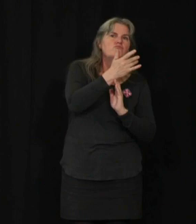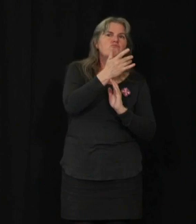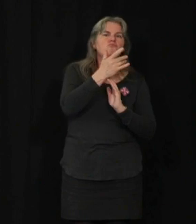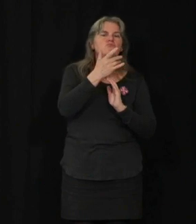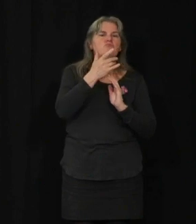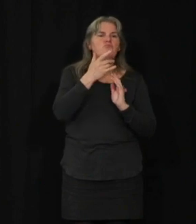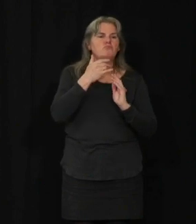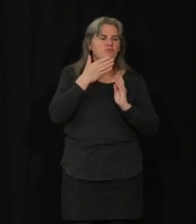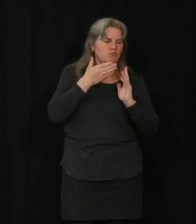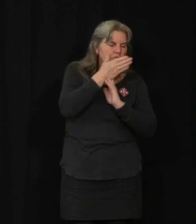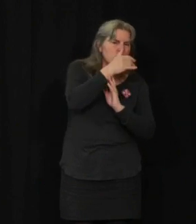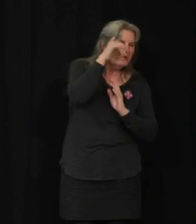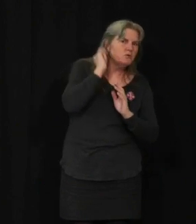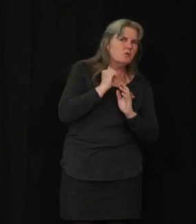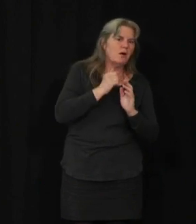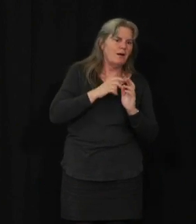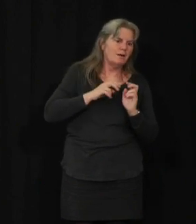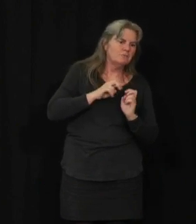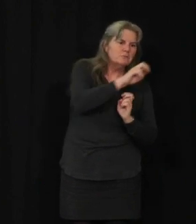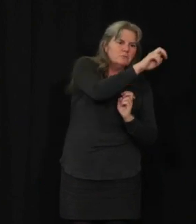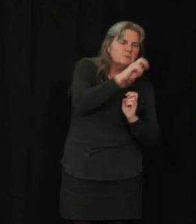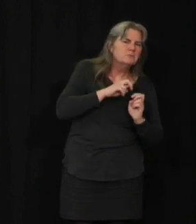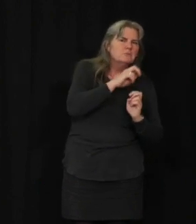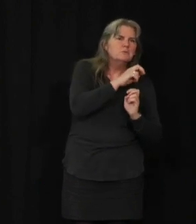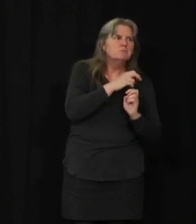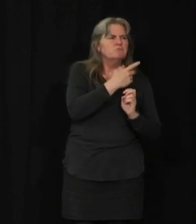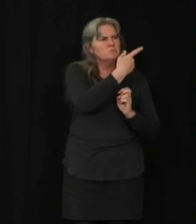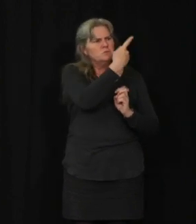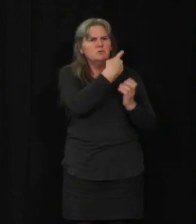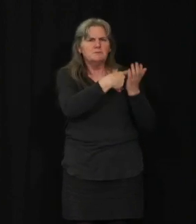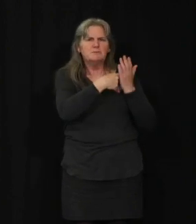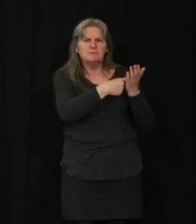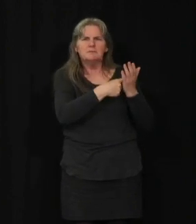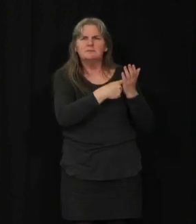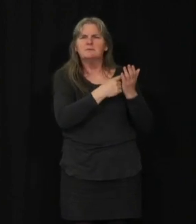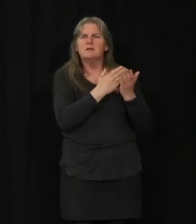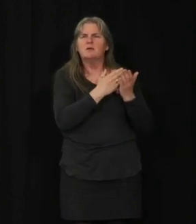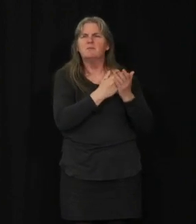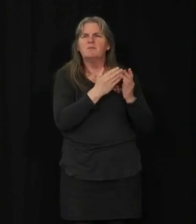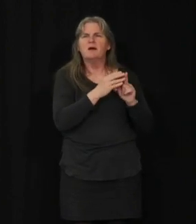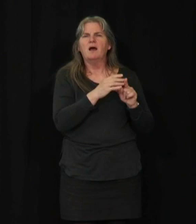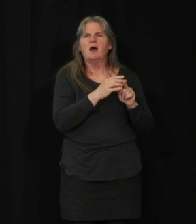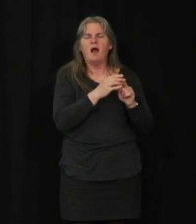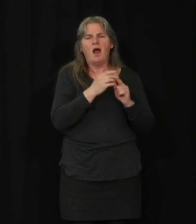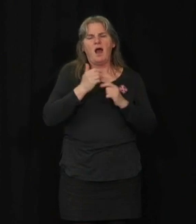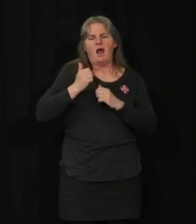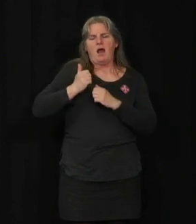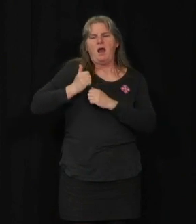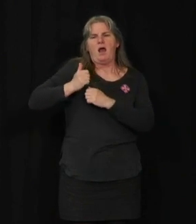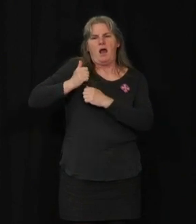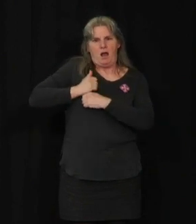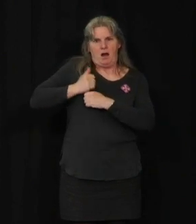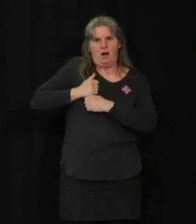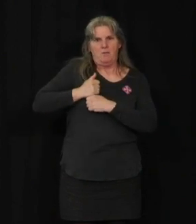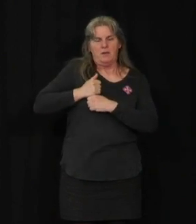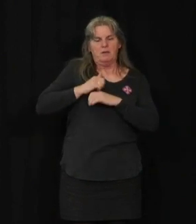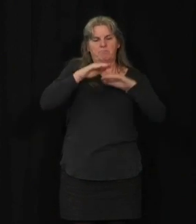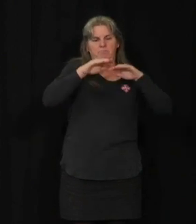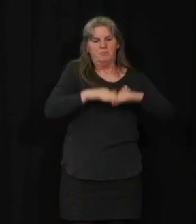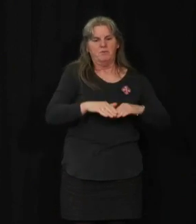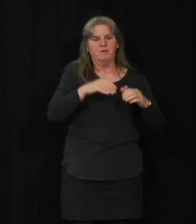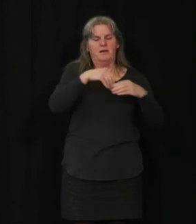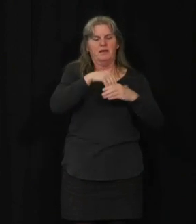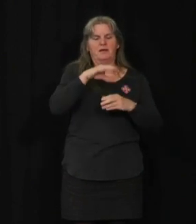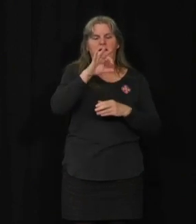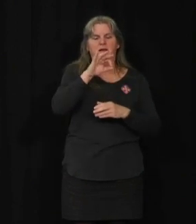that process. We had a conversation at that time about the barracks in Fairbanks, and we had some concerns from